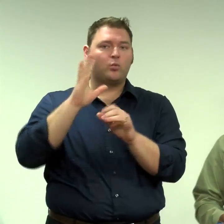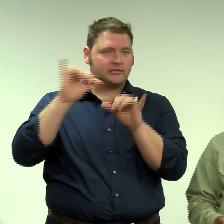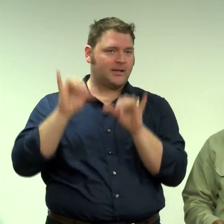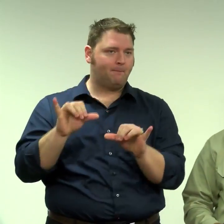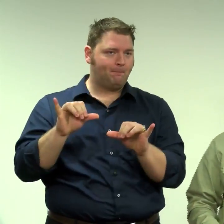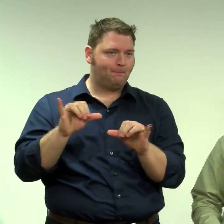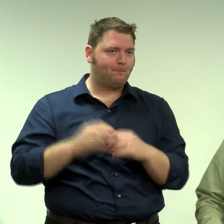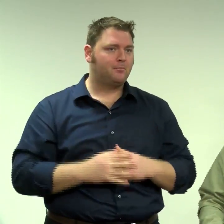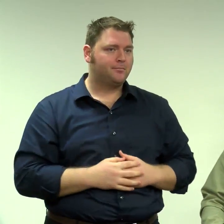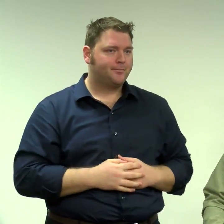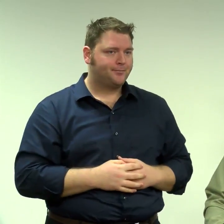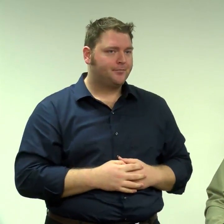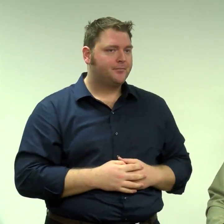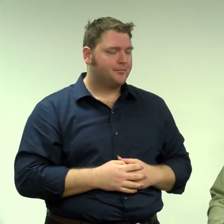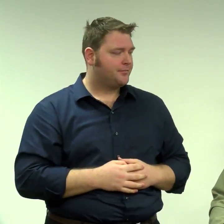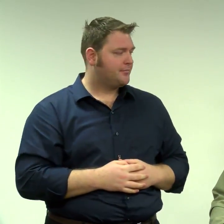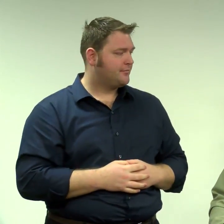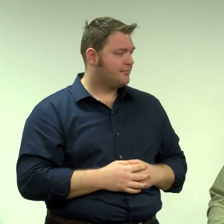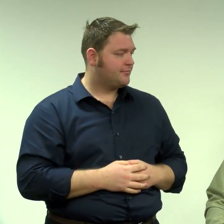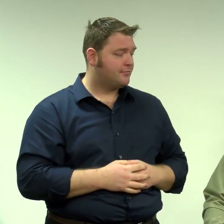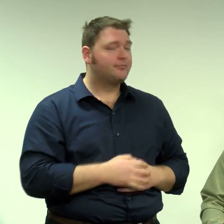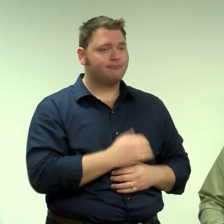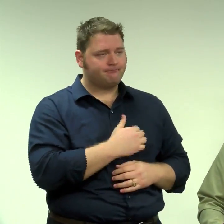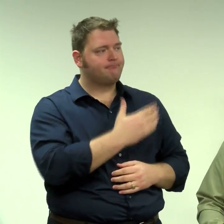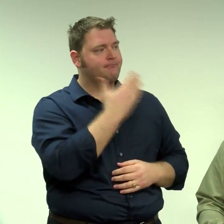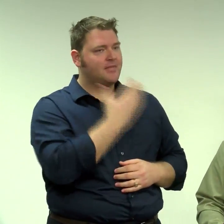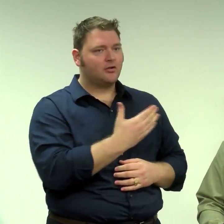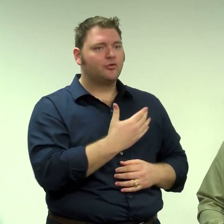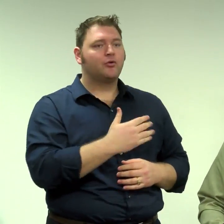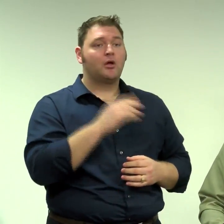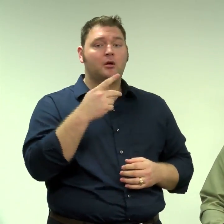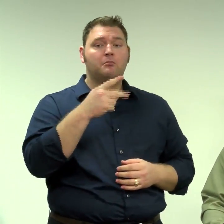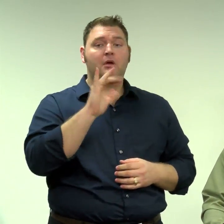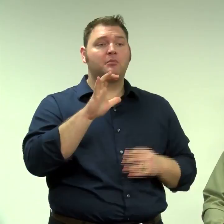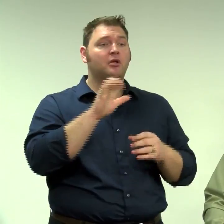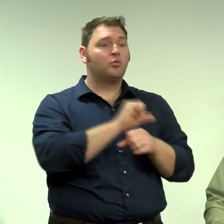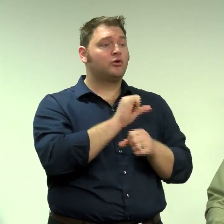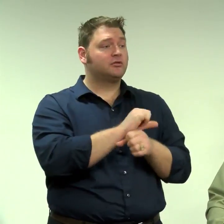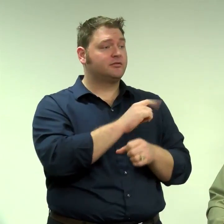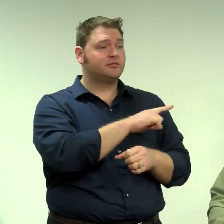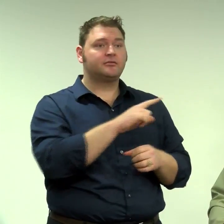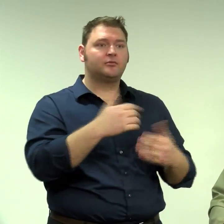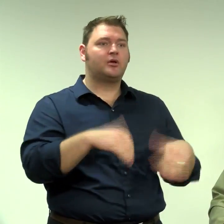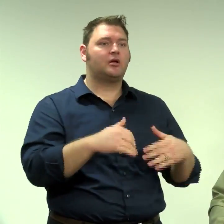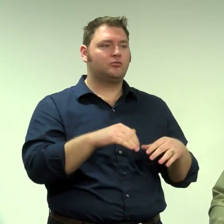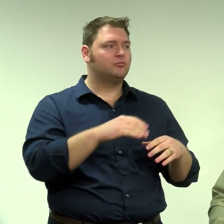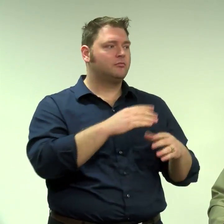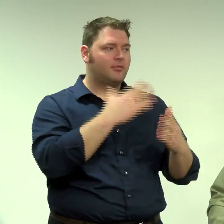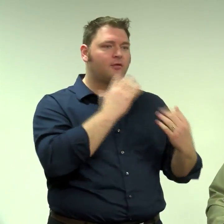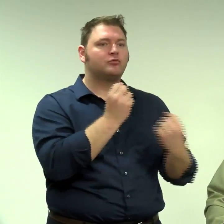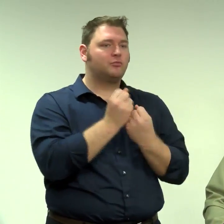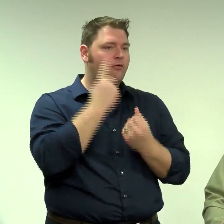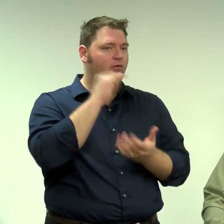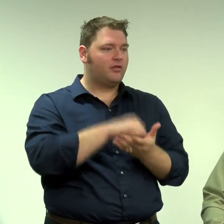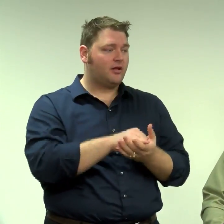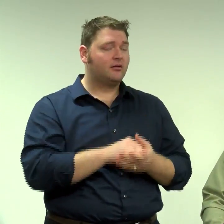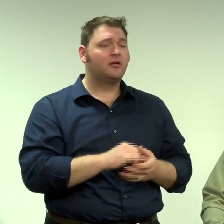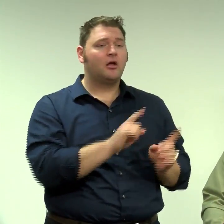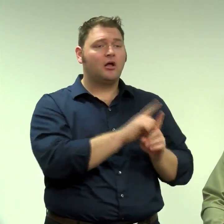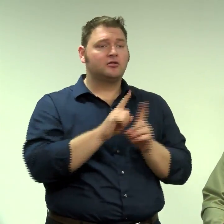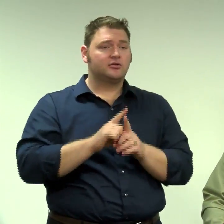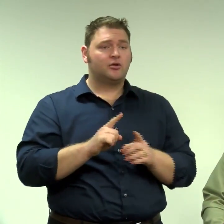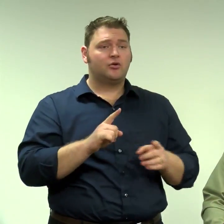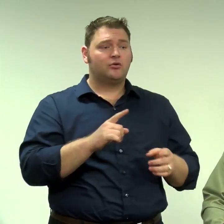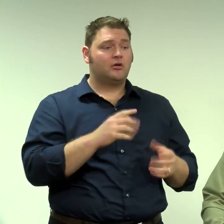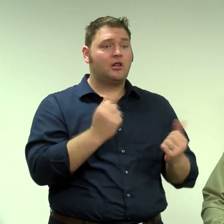Thanks. And I appreciate Public Works support on that effort. A lot of conversation in reference to Addicts